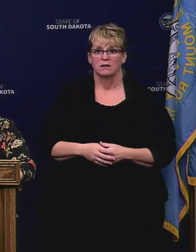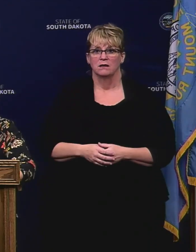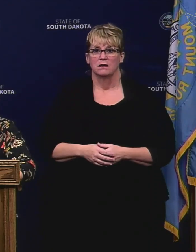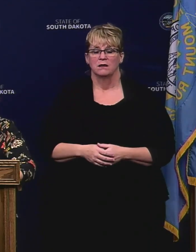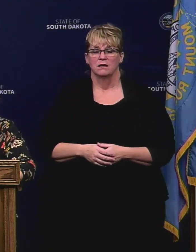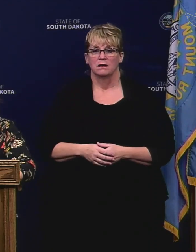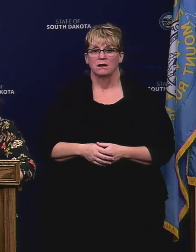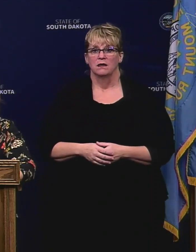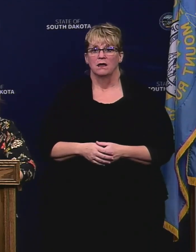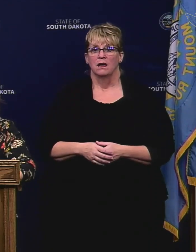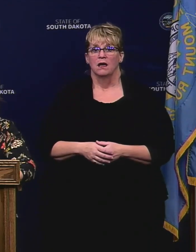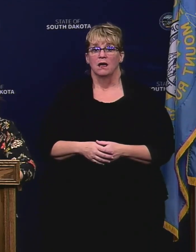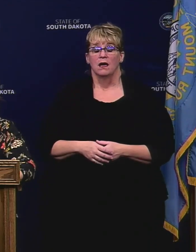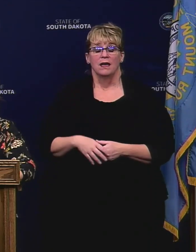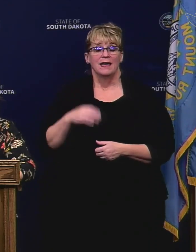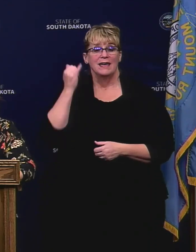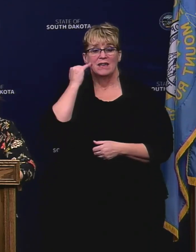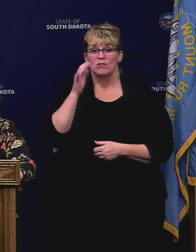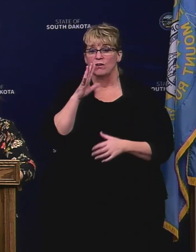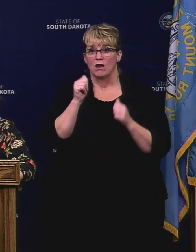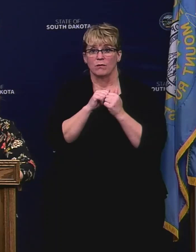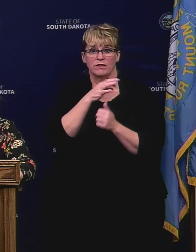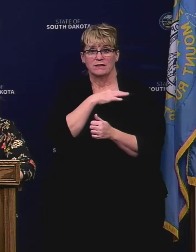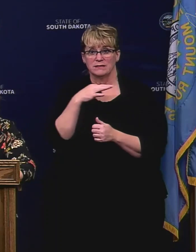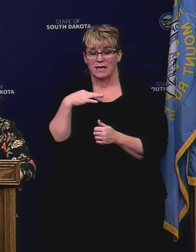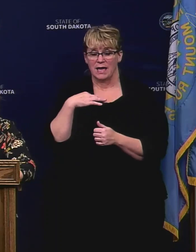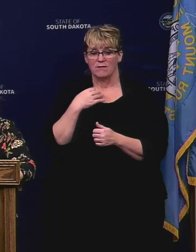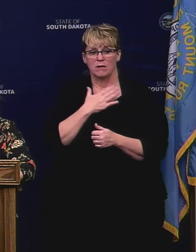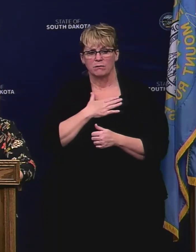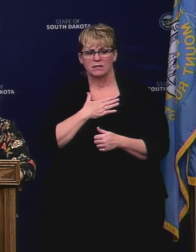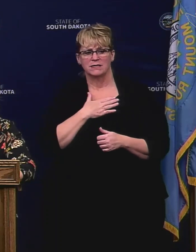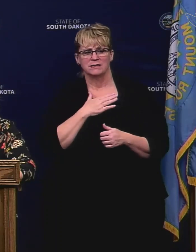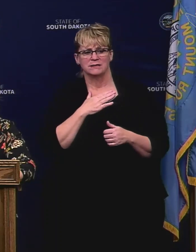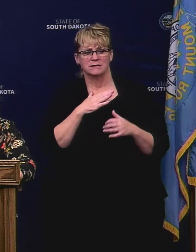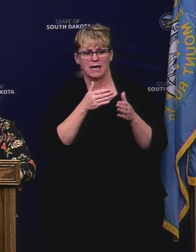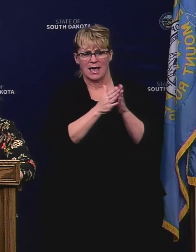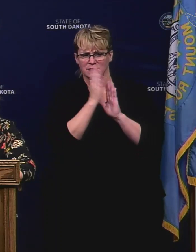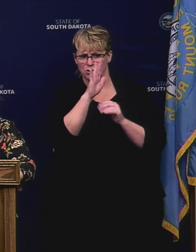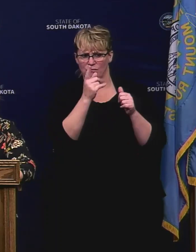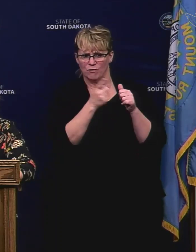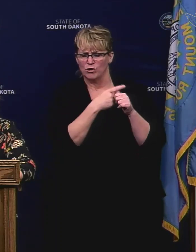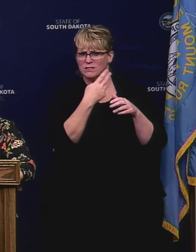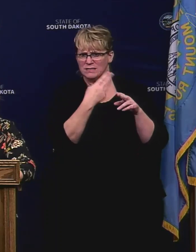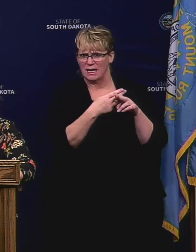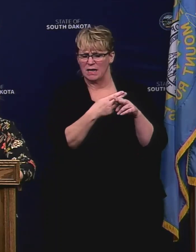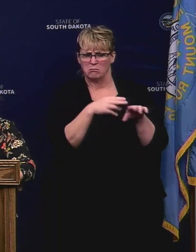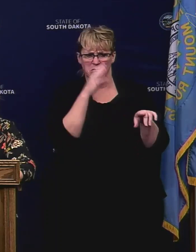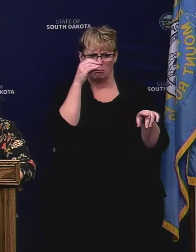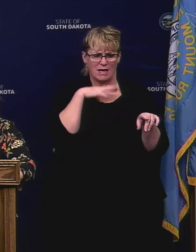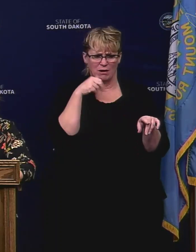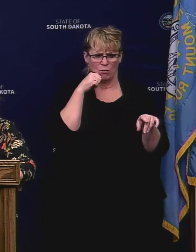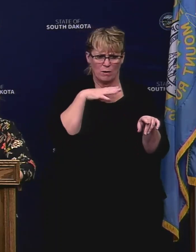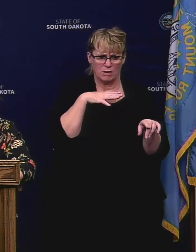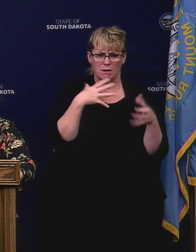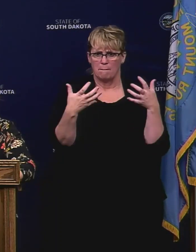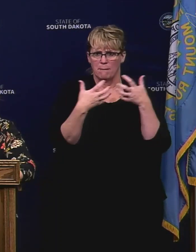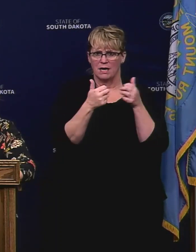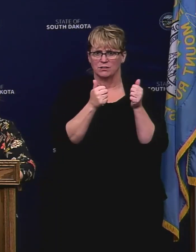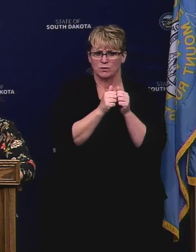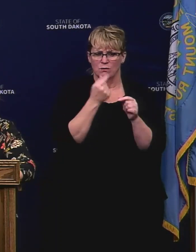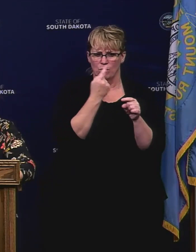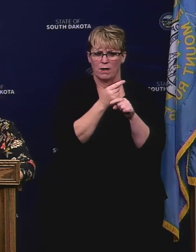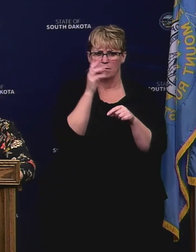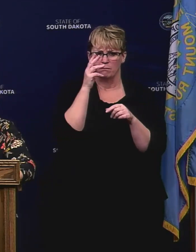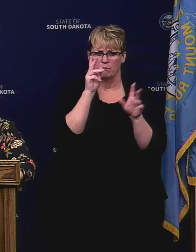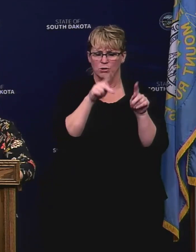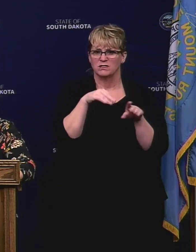I suggest if you talk to one of our staff members, please ask her his or her first name. That will help us to match you with the right person in the